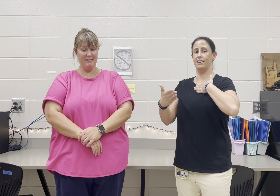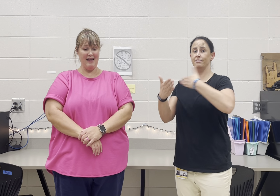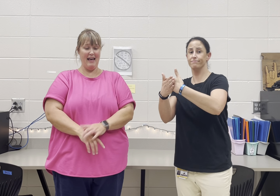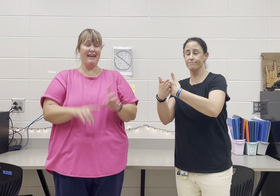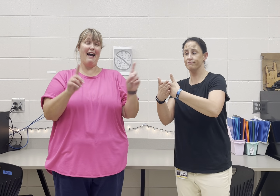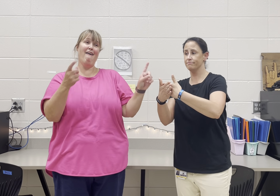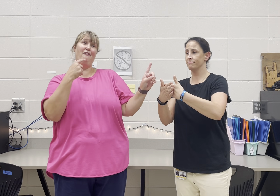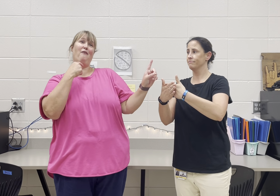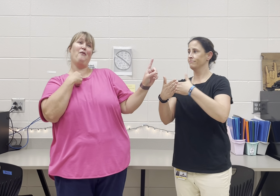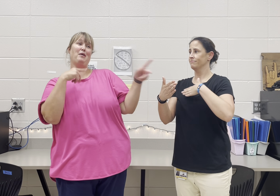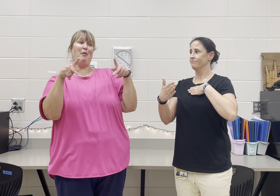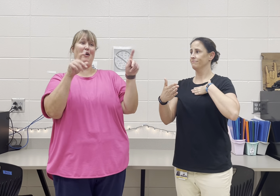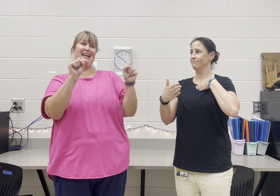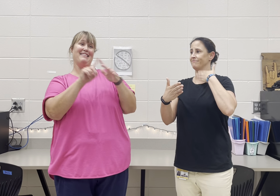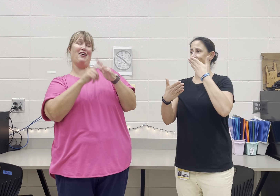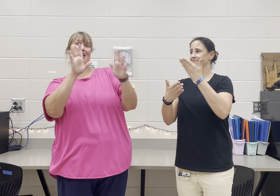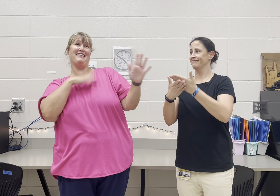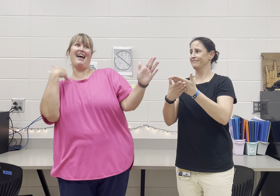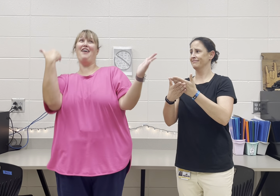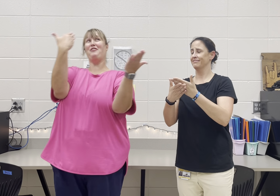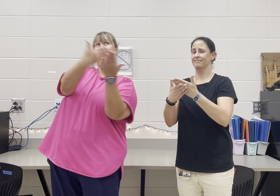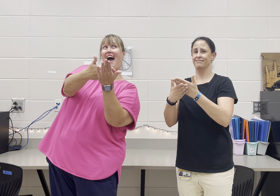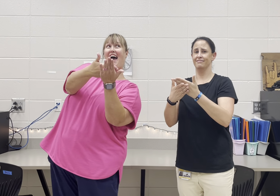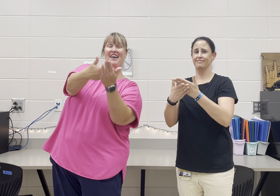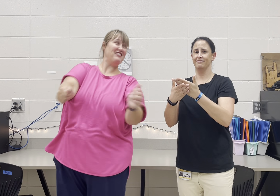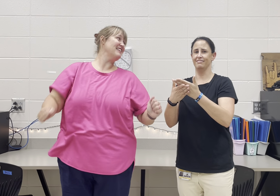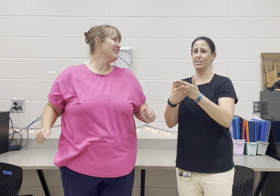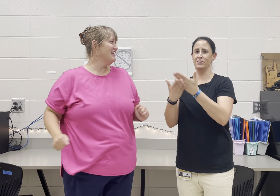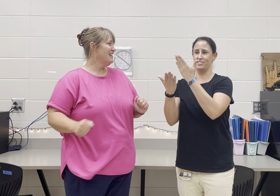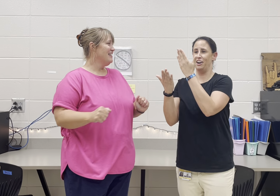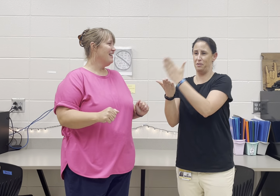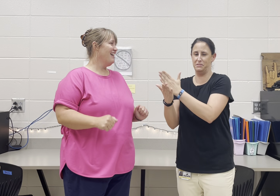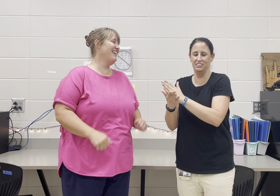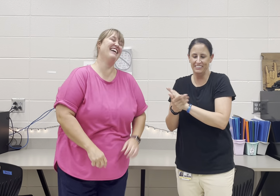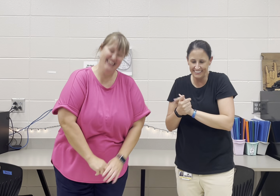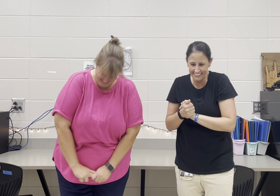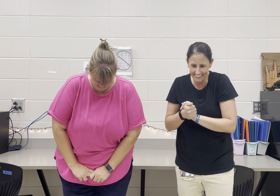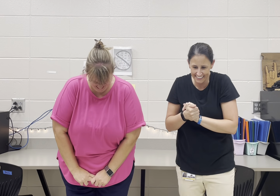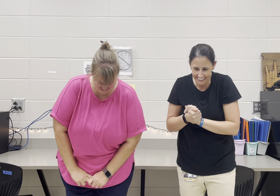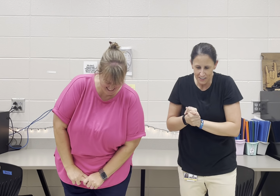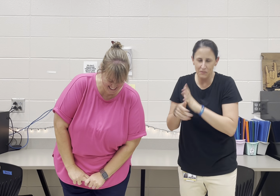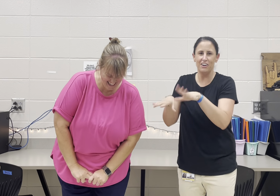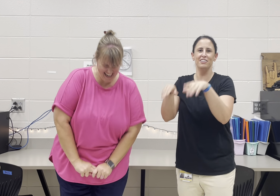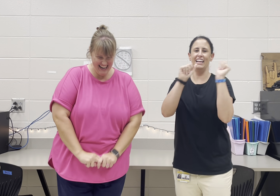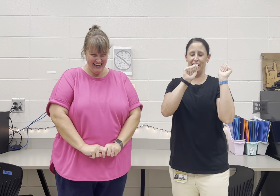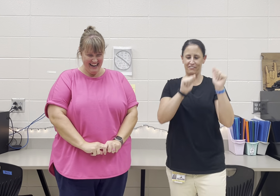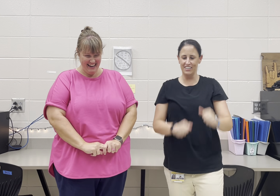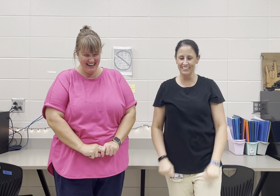like, oh, the party can start because I've arrived. No, it stopped. We all left.